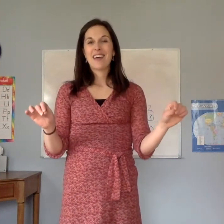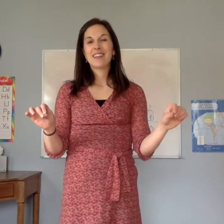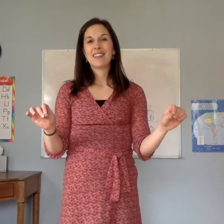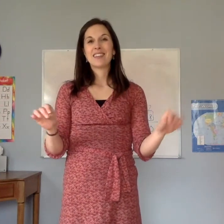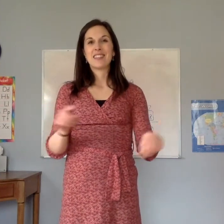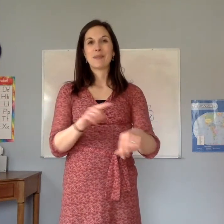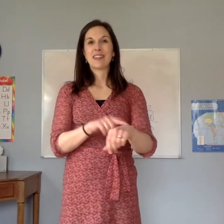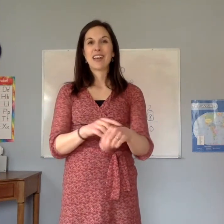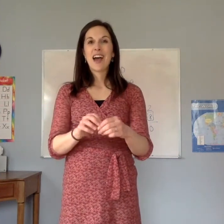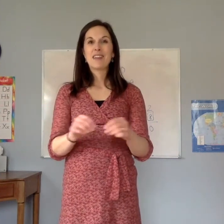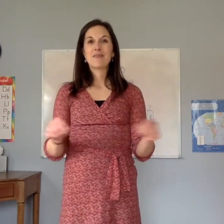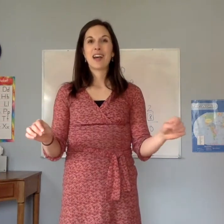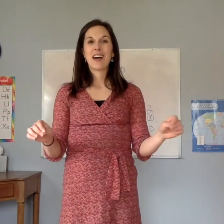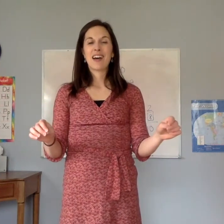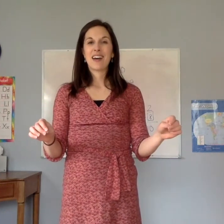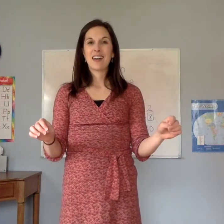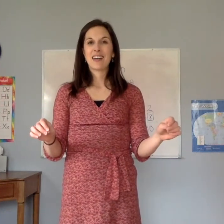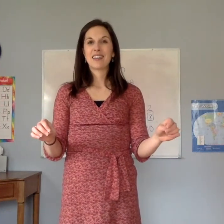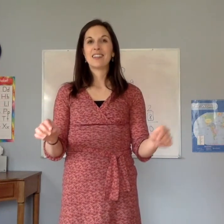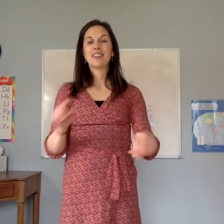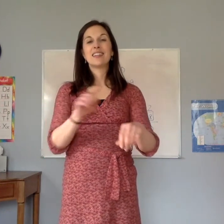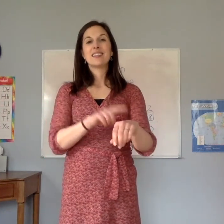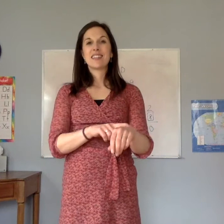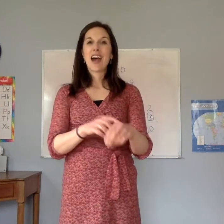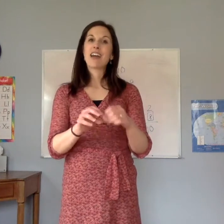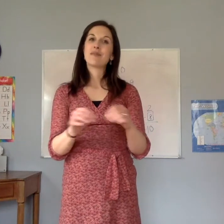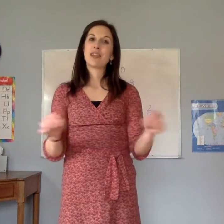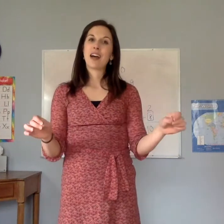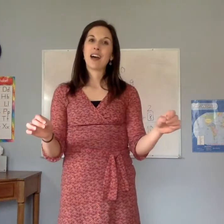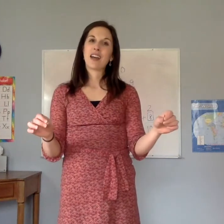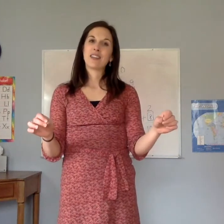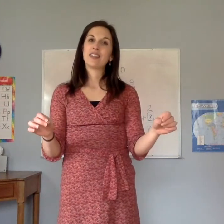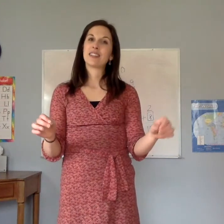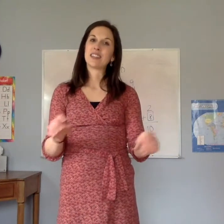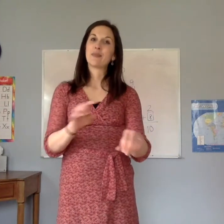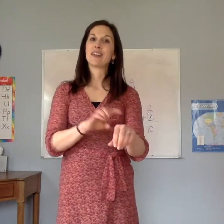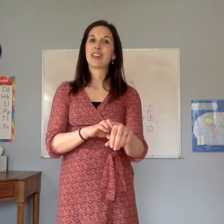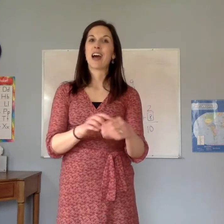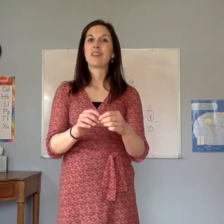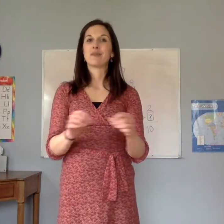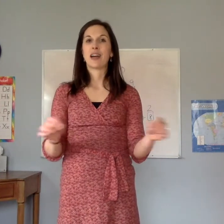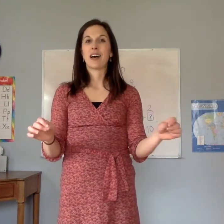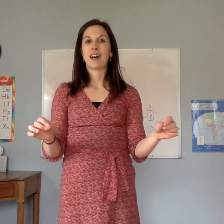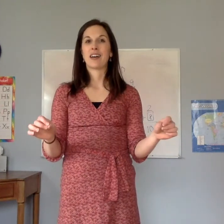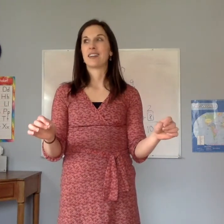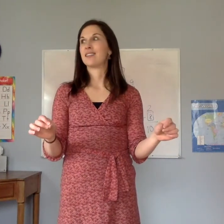Timeline, this is my timeline. Timeline, this is my timeline.